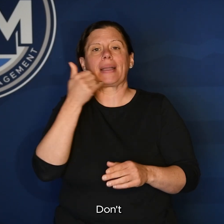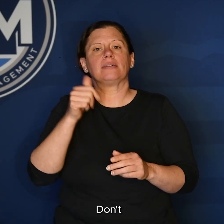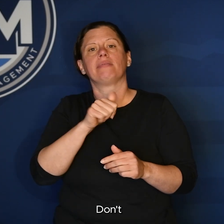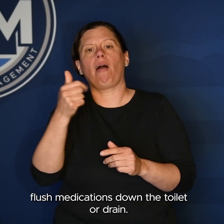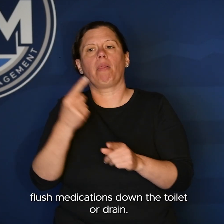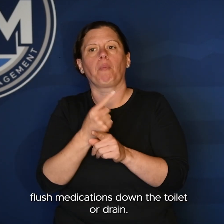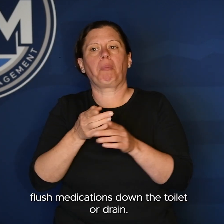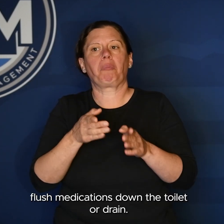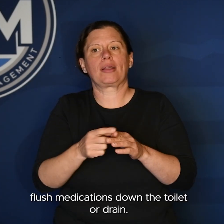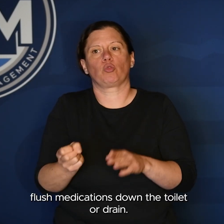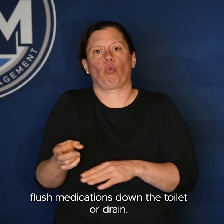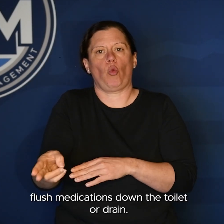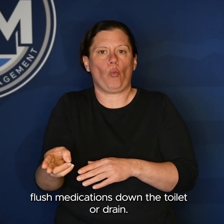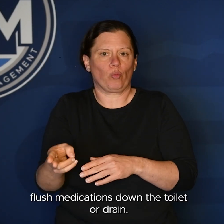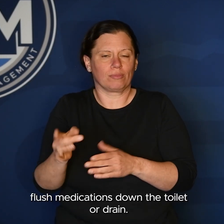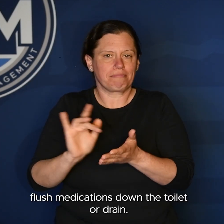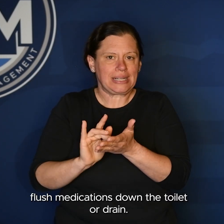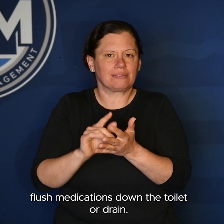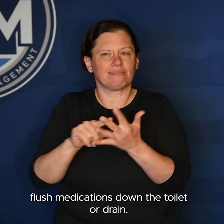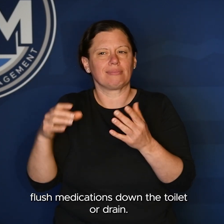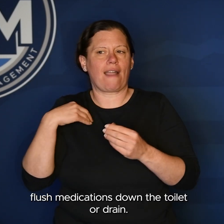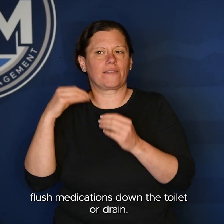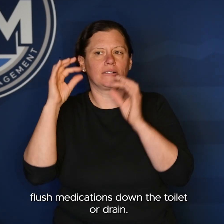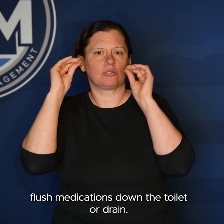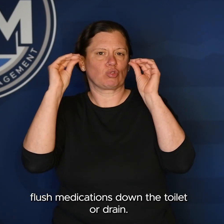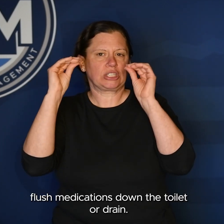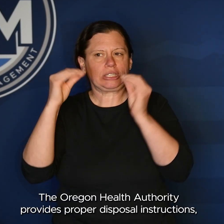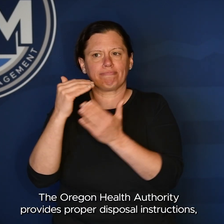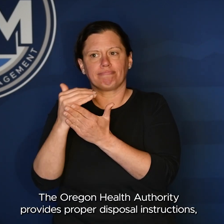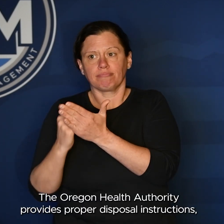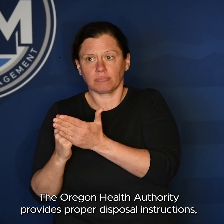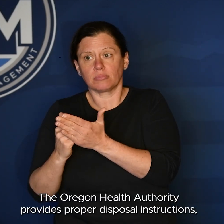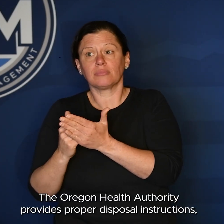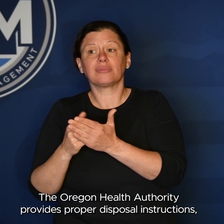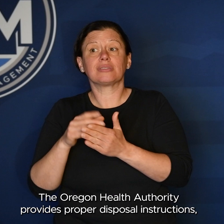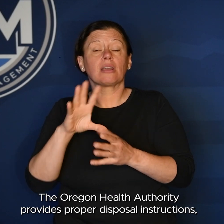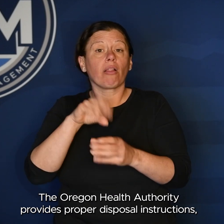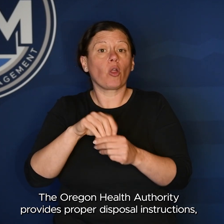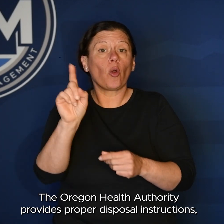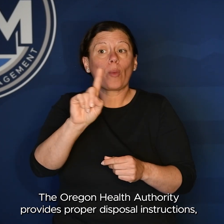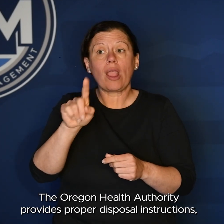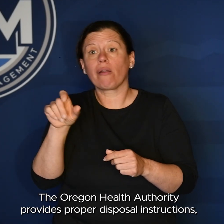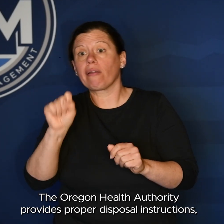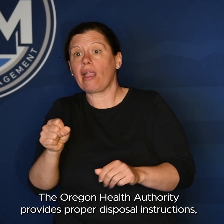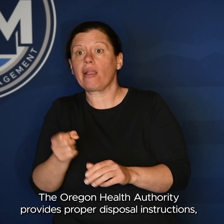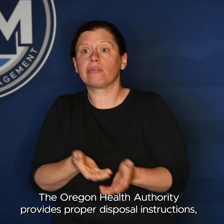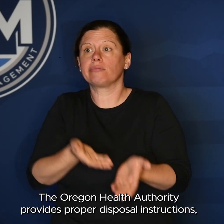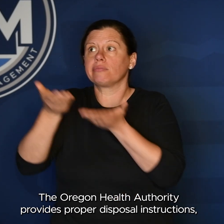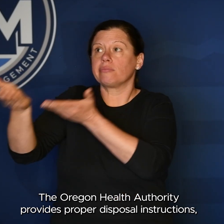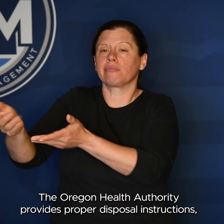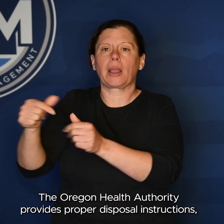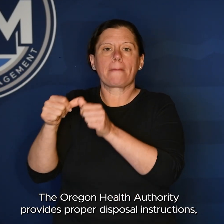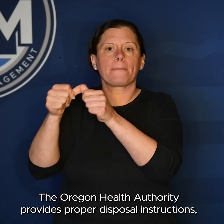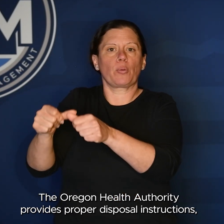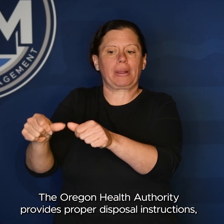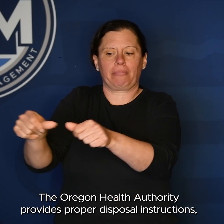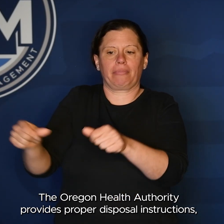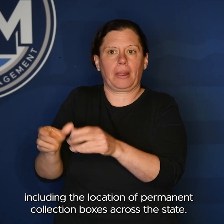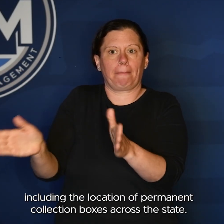Don't flush medications down the toilet or drain. The Oregon Health Authority provides proper disposal instructions, including